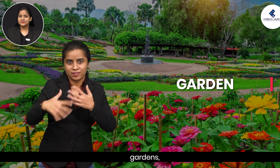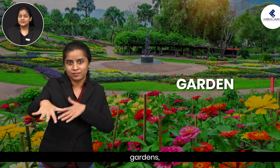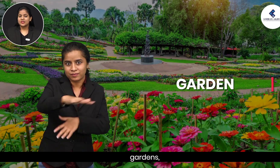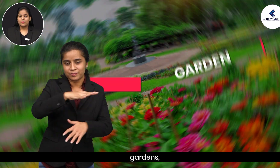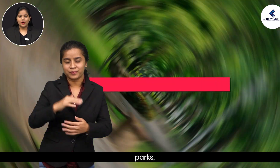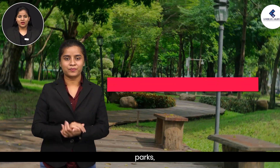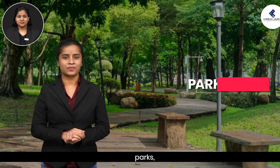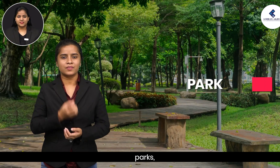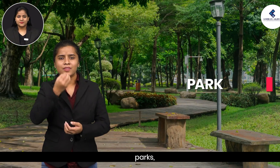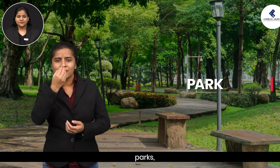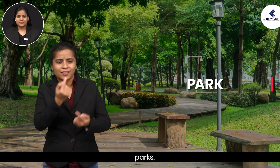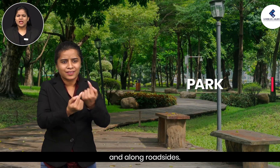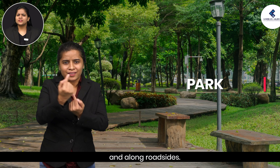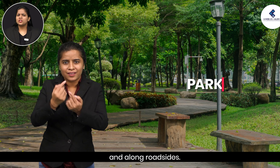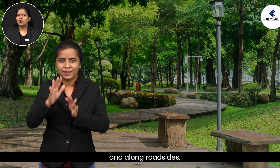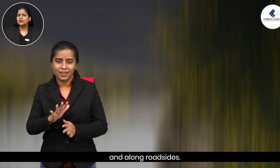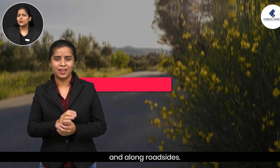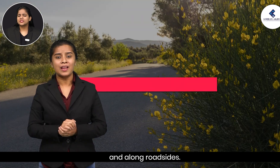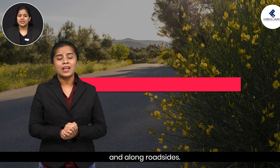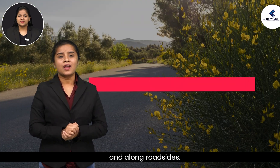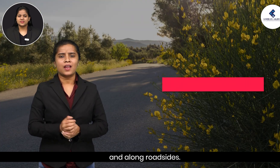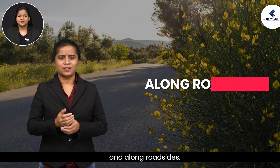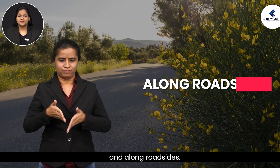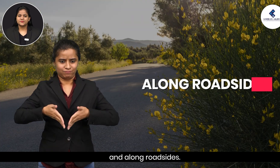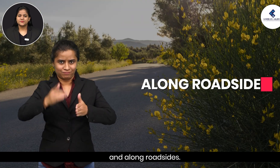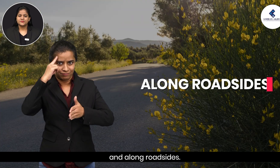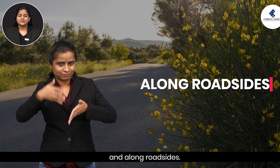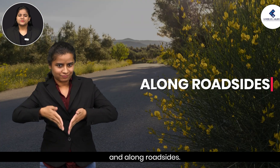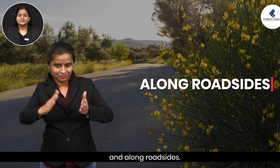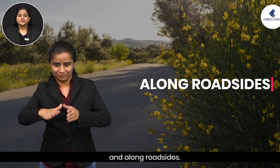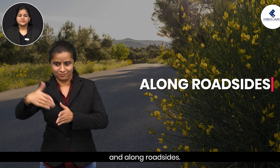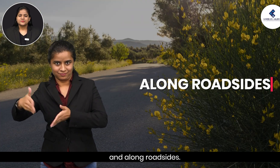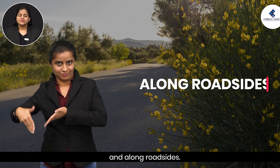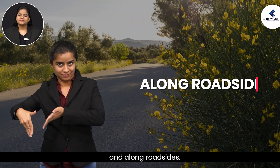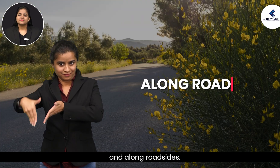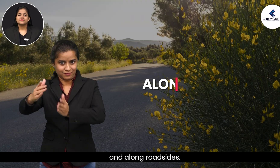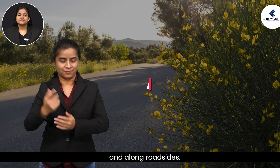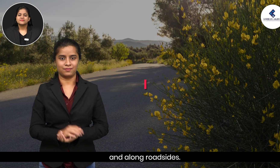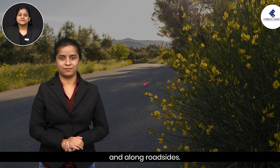gardens, parks, and along roadsides.